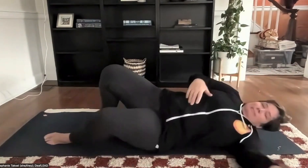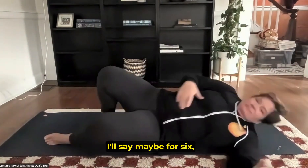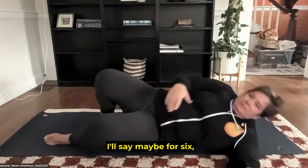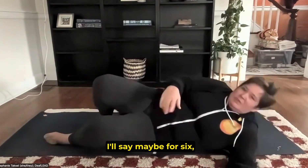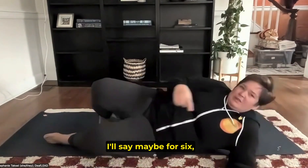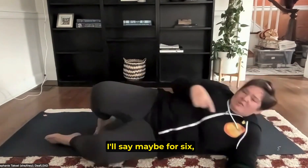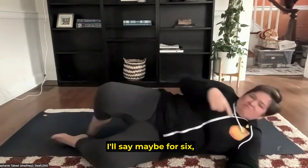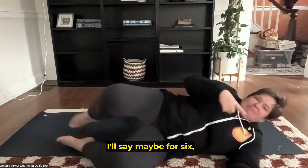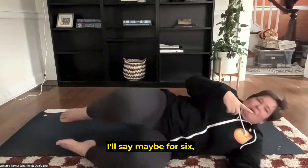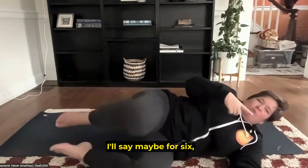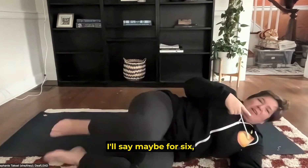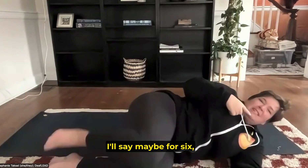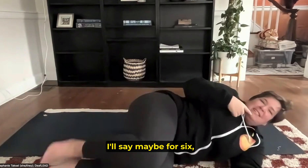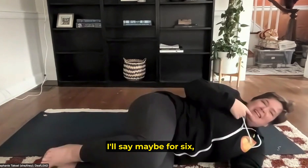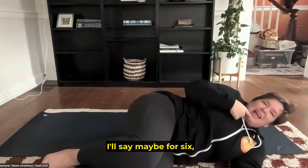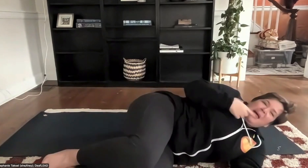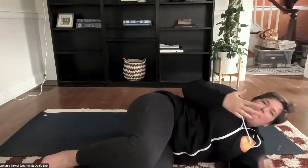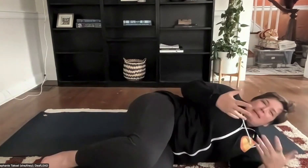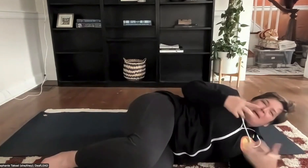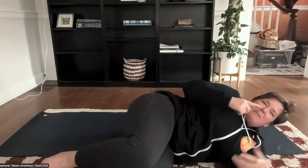I'll say maybe 4, 6.